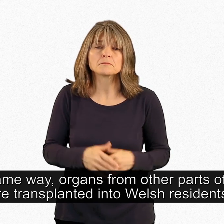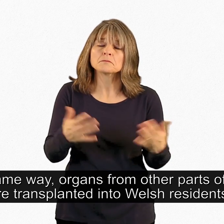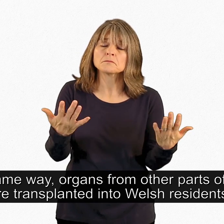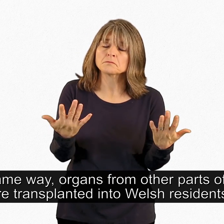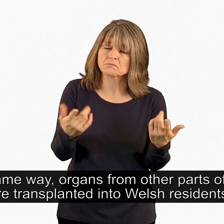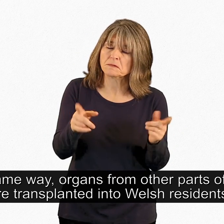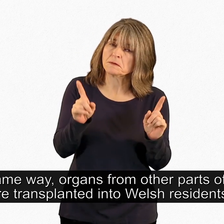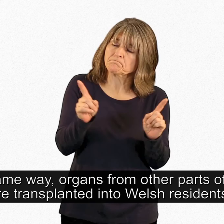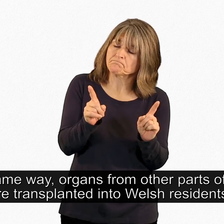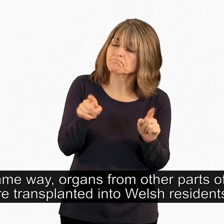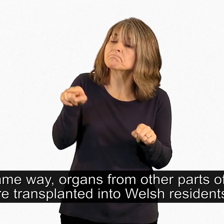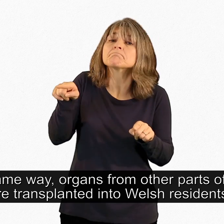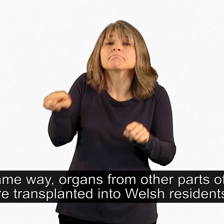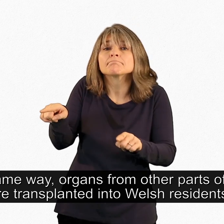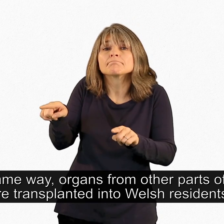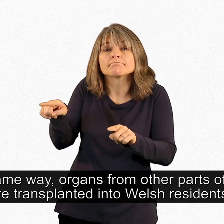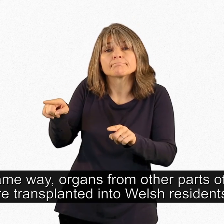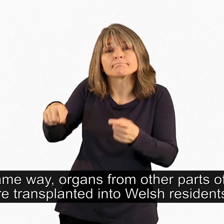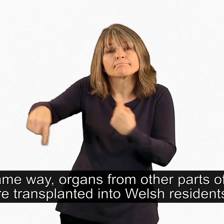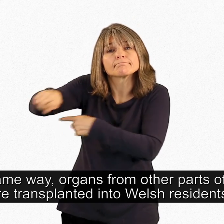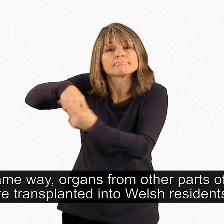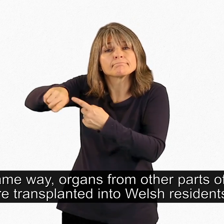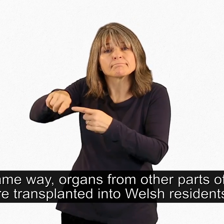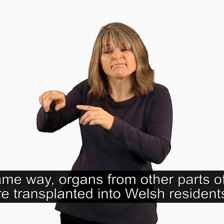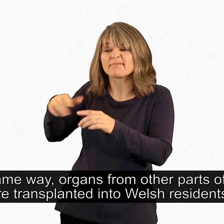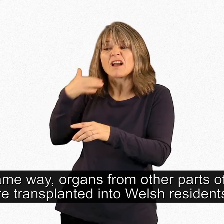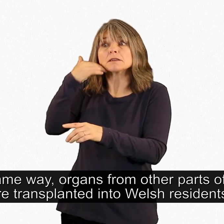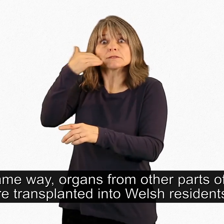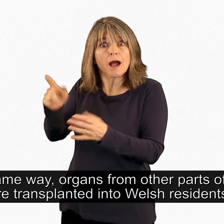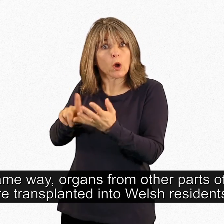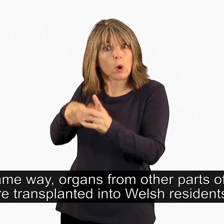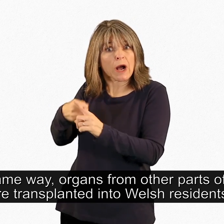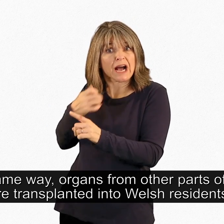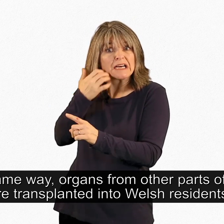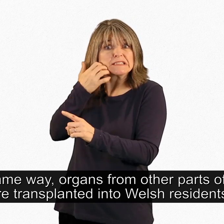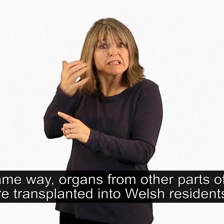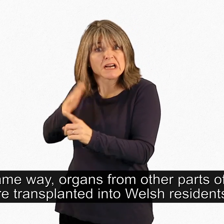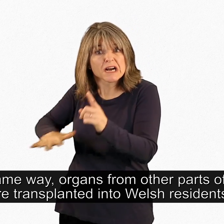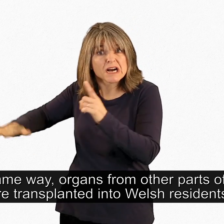In the same way, organs from other parts of the UK are transplanted into Welsh residents